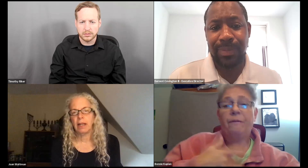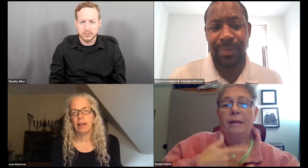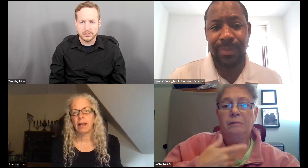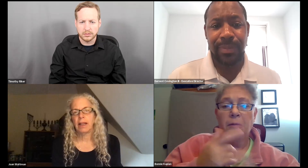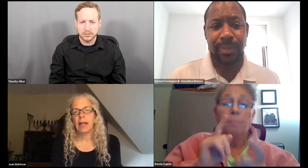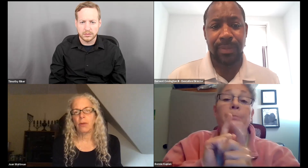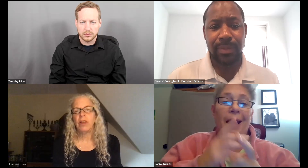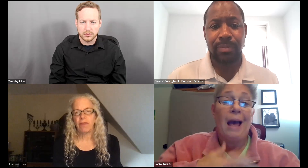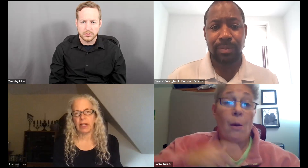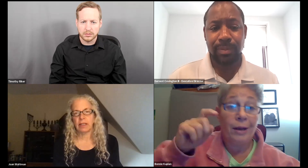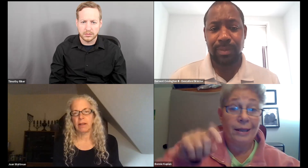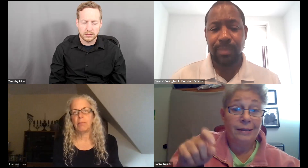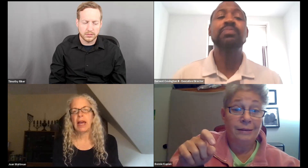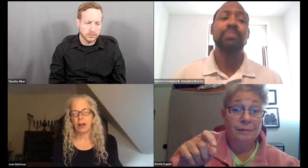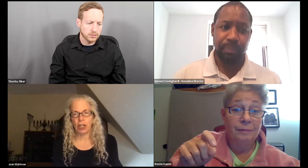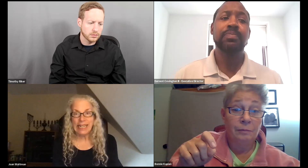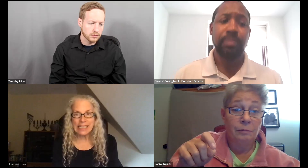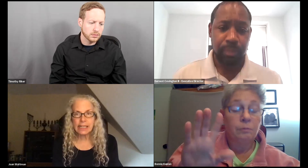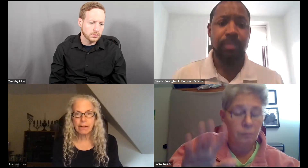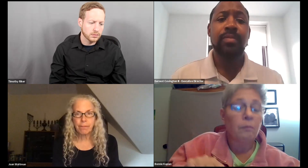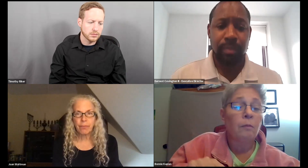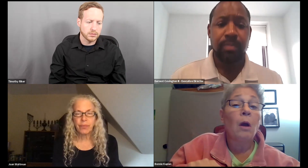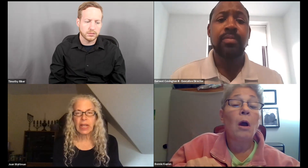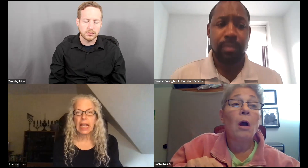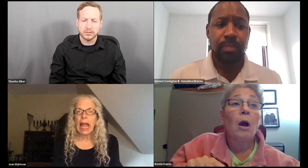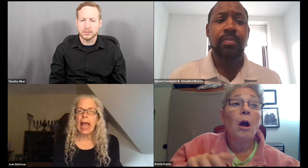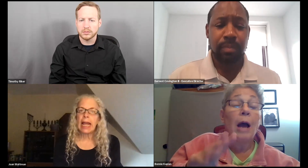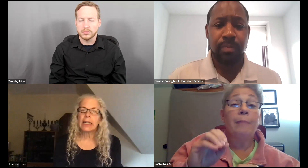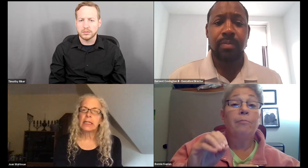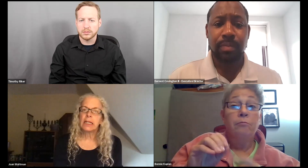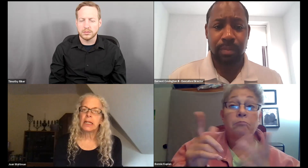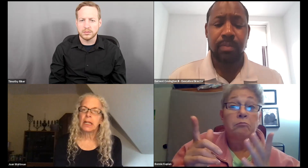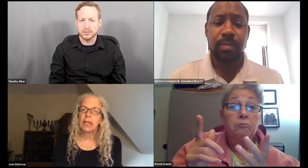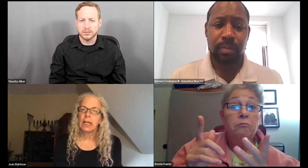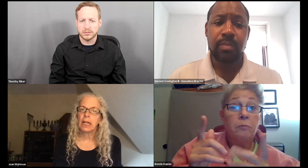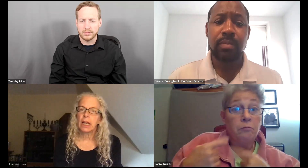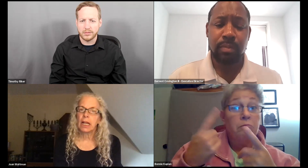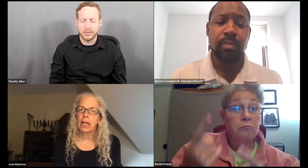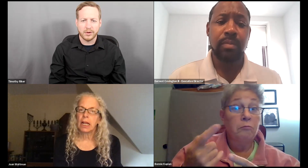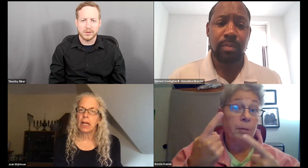company that we felt met our needs. And